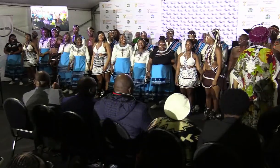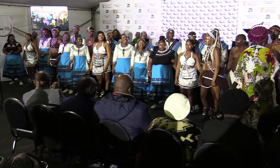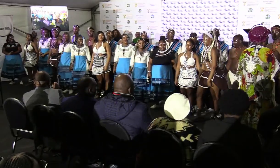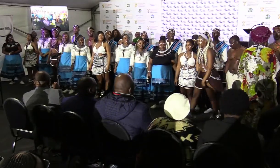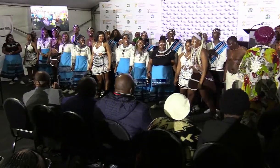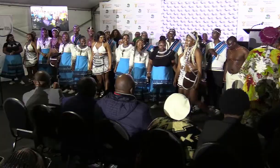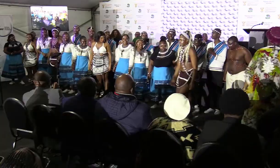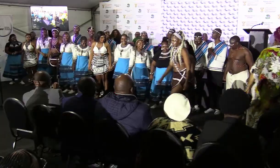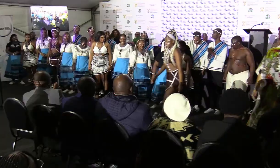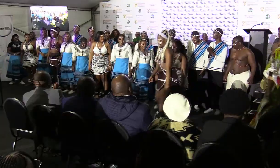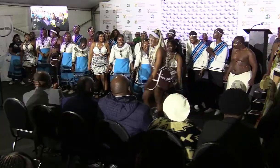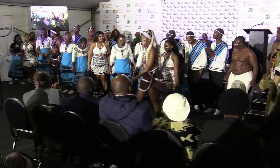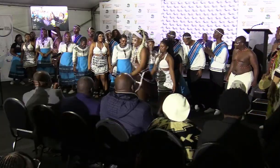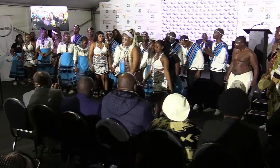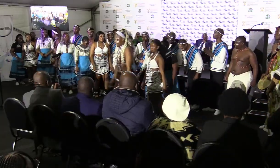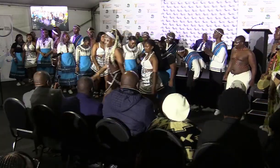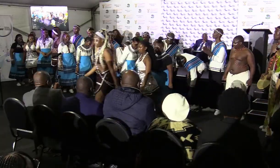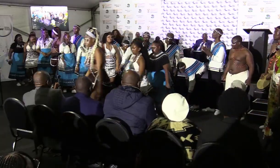yeah